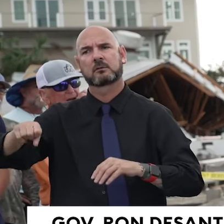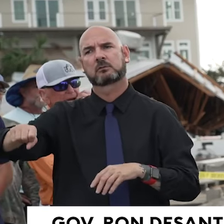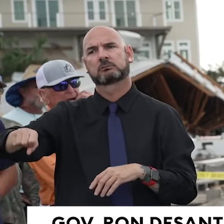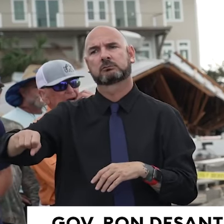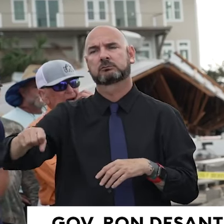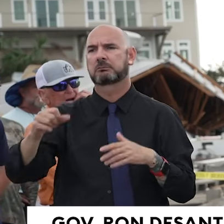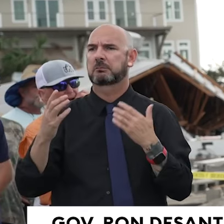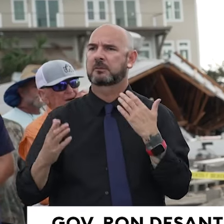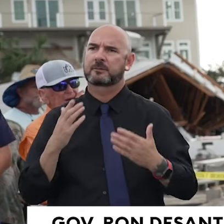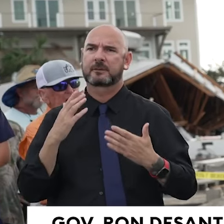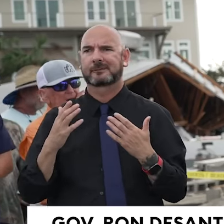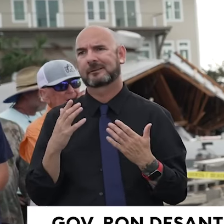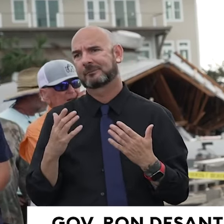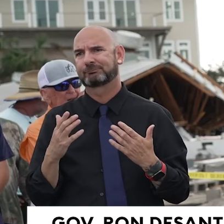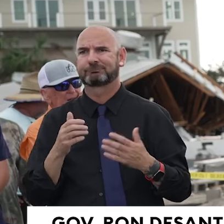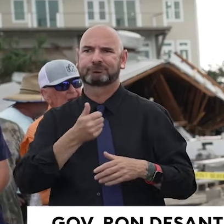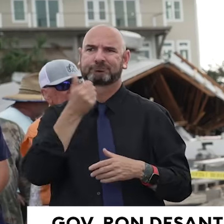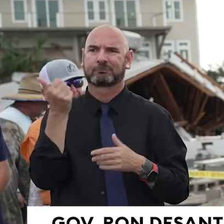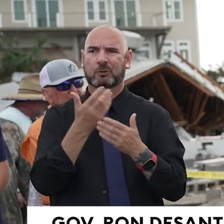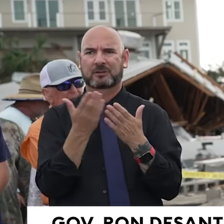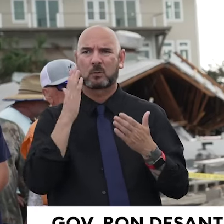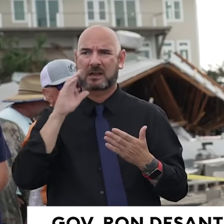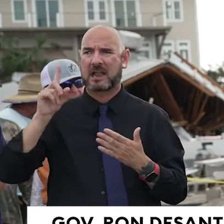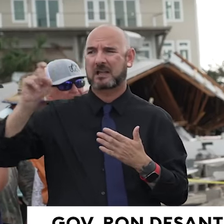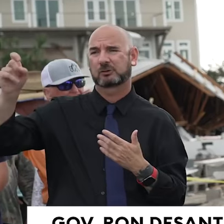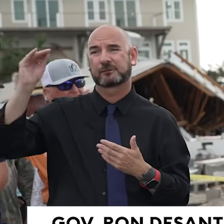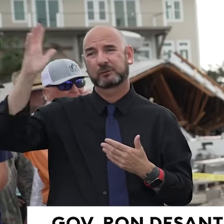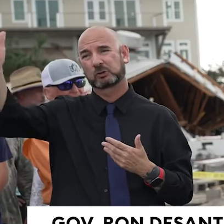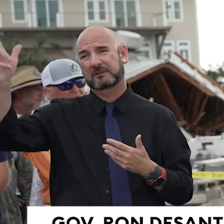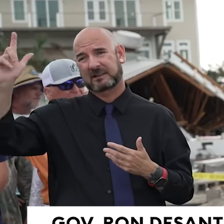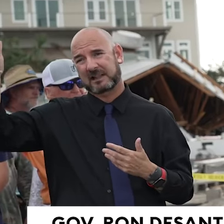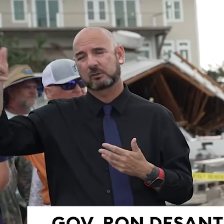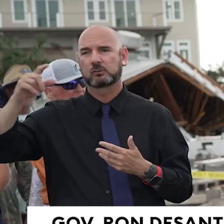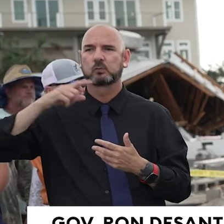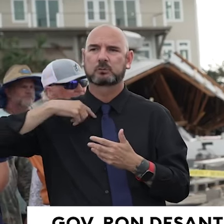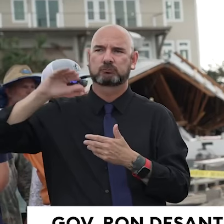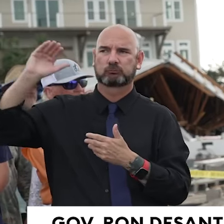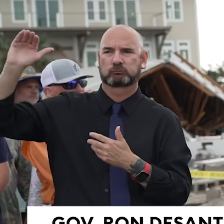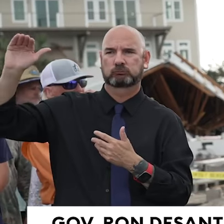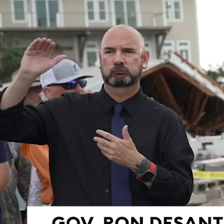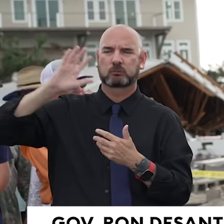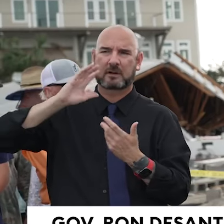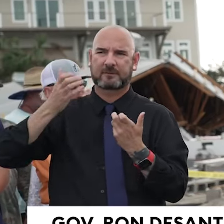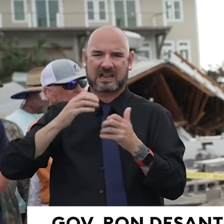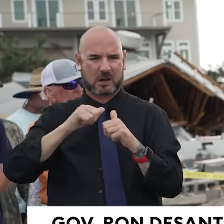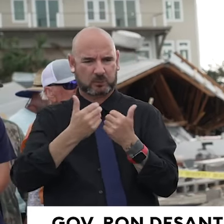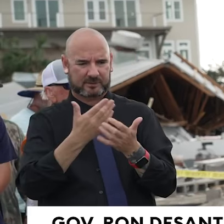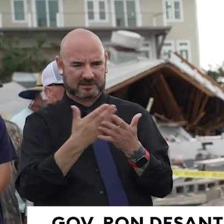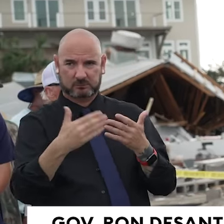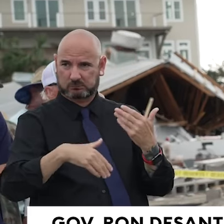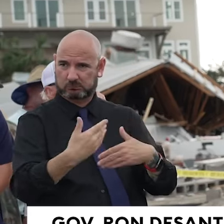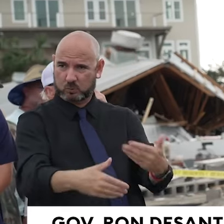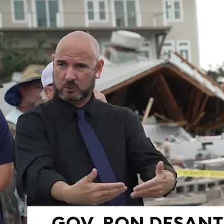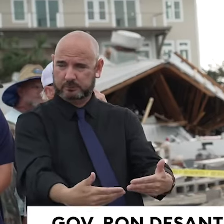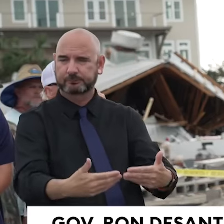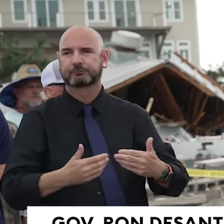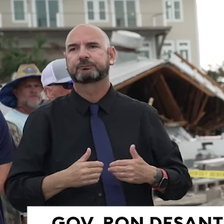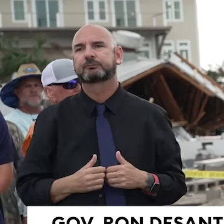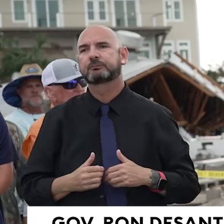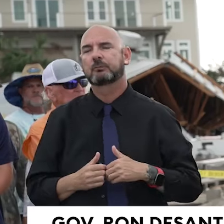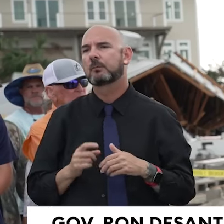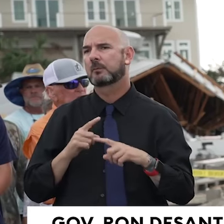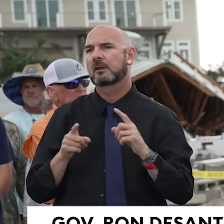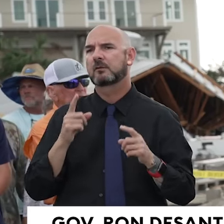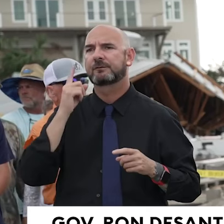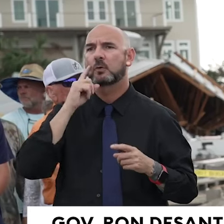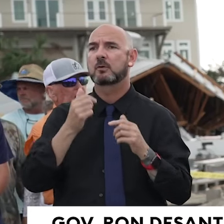may be additional things that we'll ask for in the future. It depends on how things shake out. But I think most of the effort